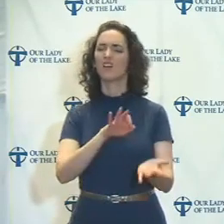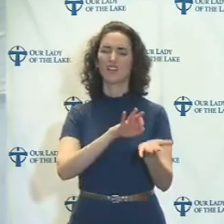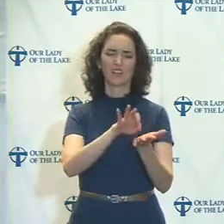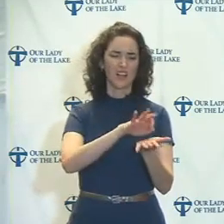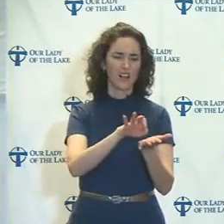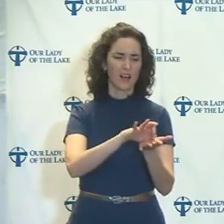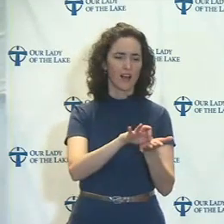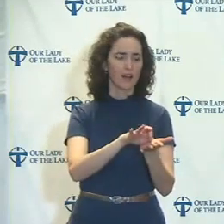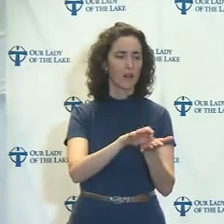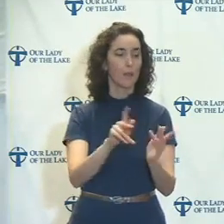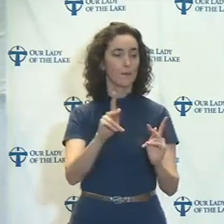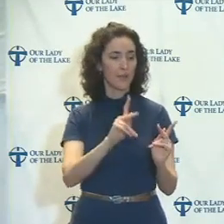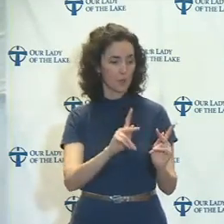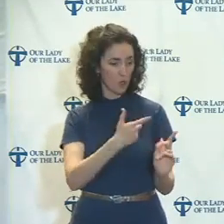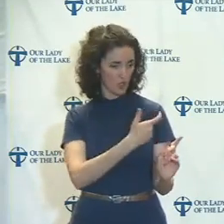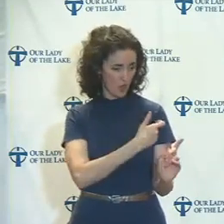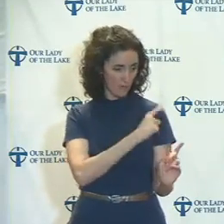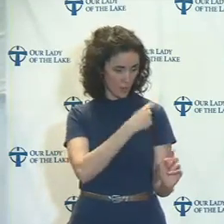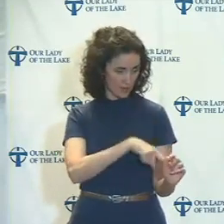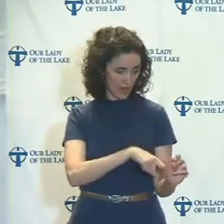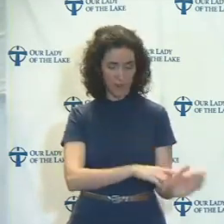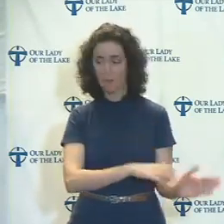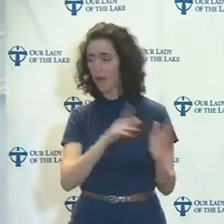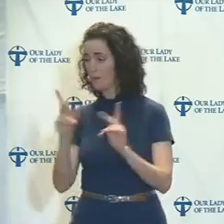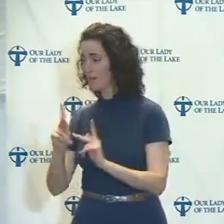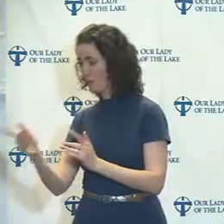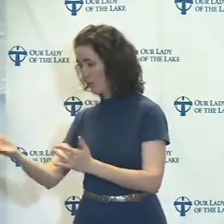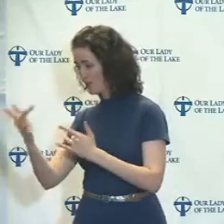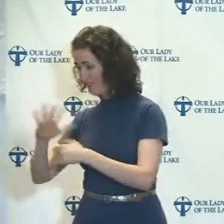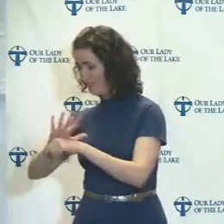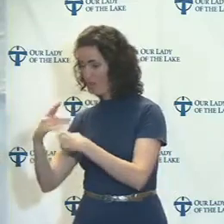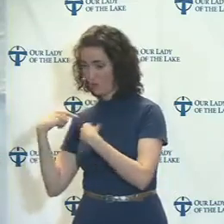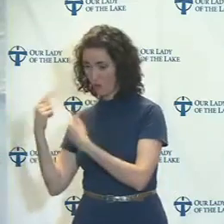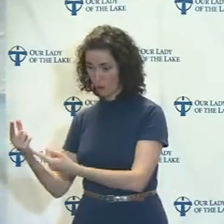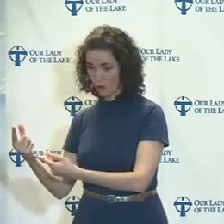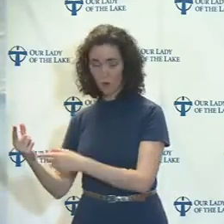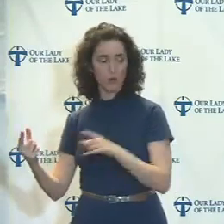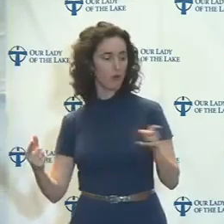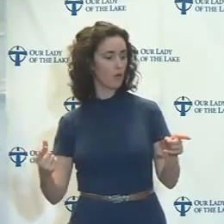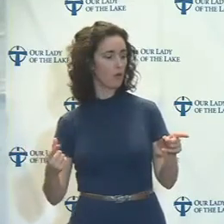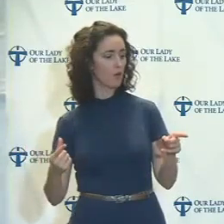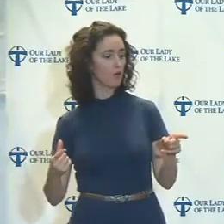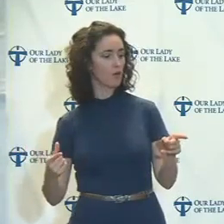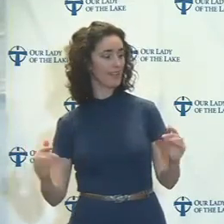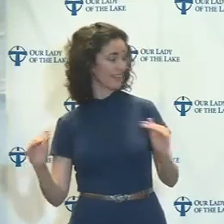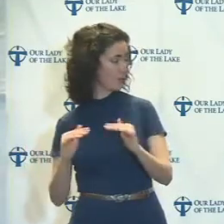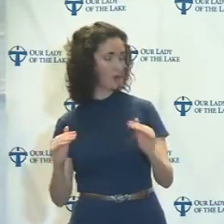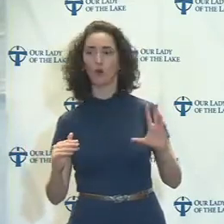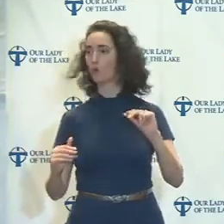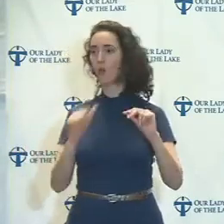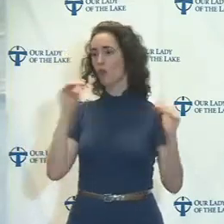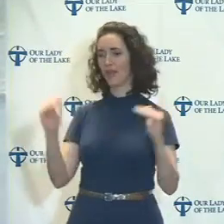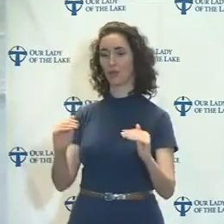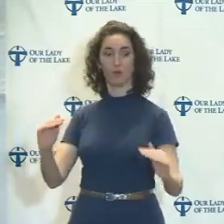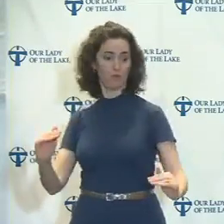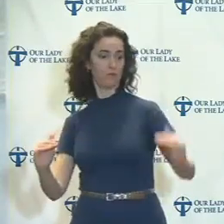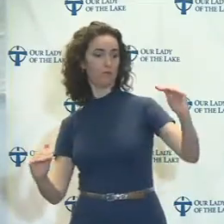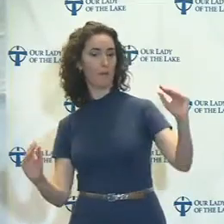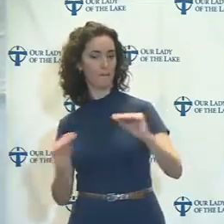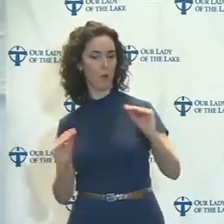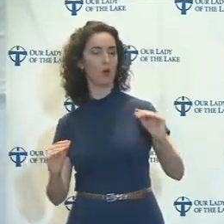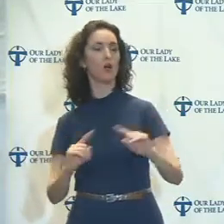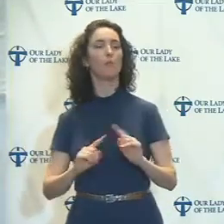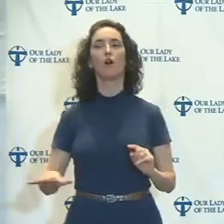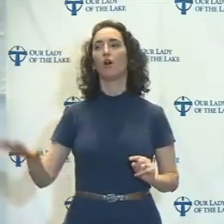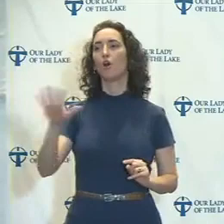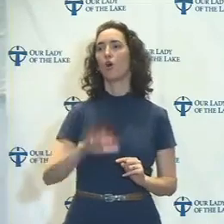shot. Not equal. More on the vaccine side, sure. That's right, Sam. But I guess roughly speaking, we have